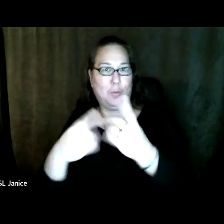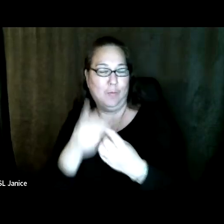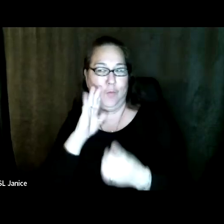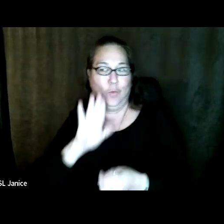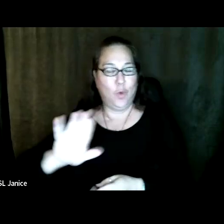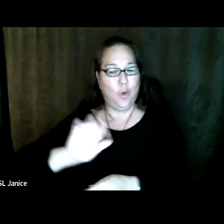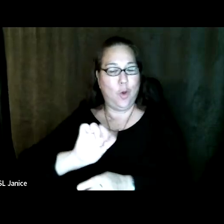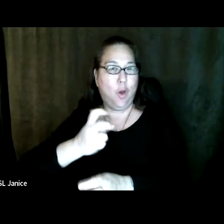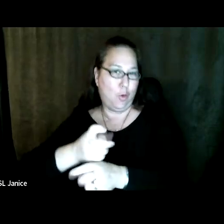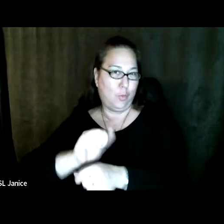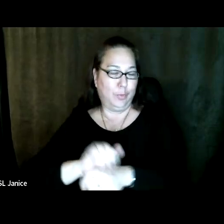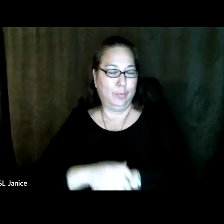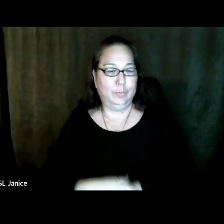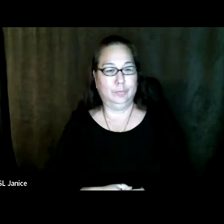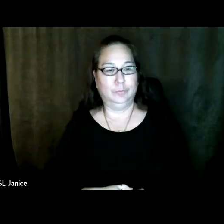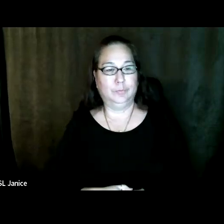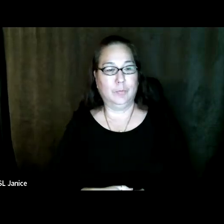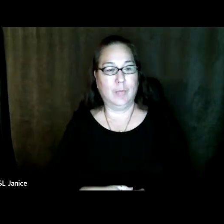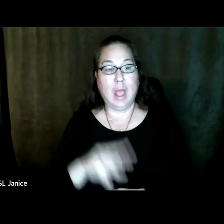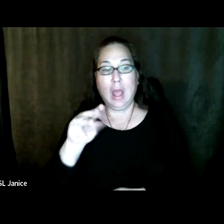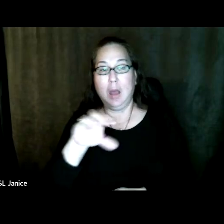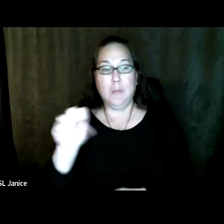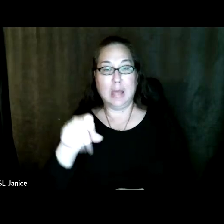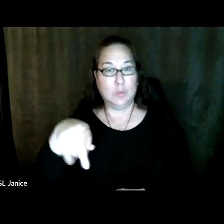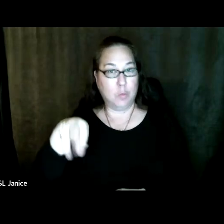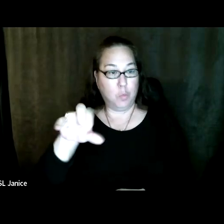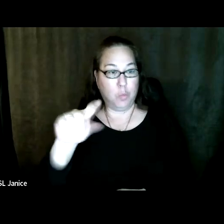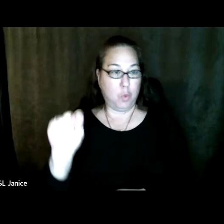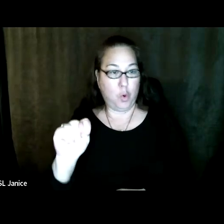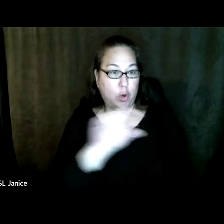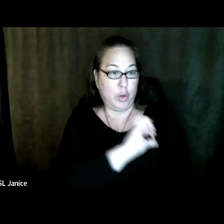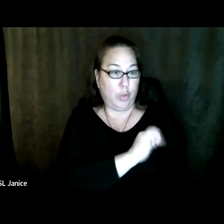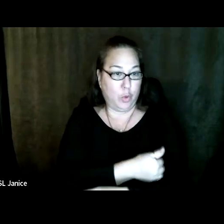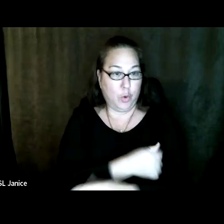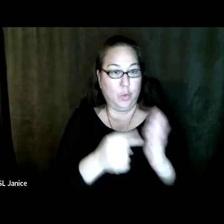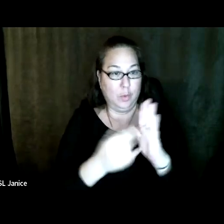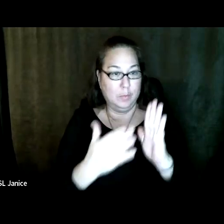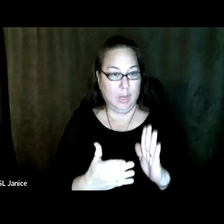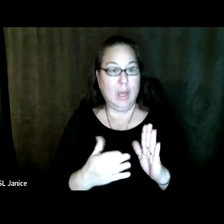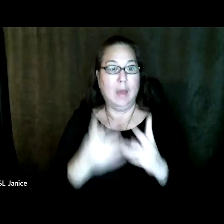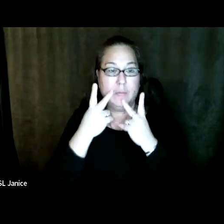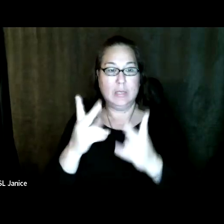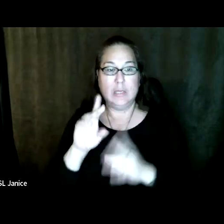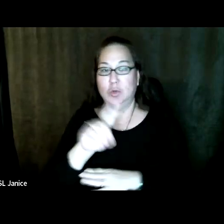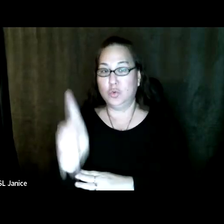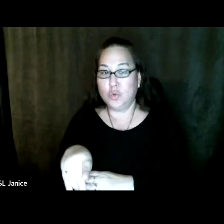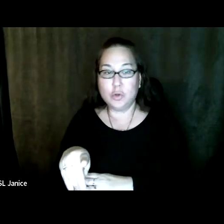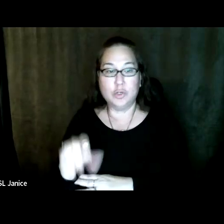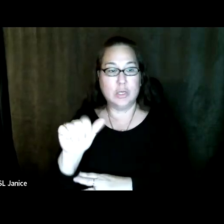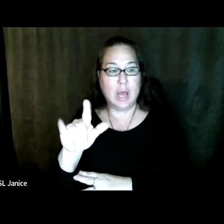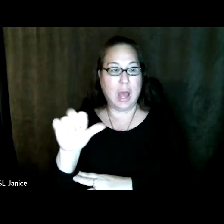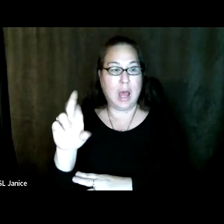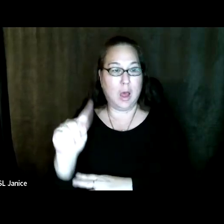Massachusetts Port Authority representatives visited Dorchester's Albert Holland School of Technology STEM aviation program last